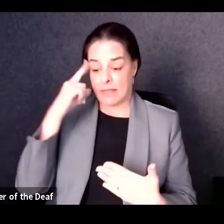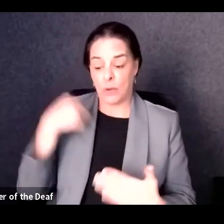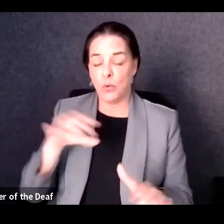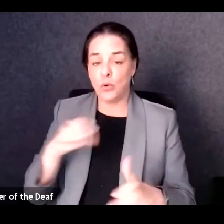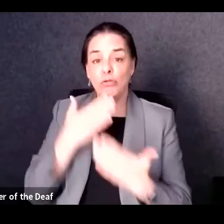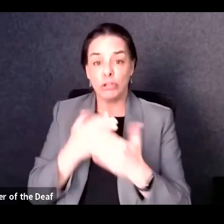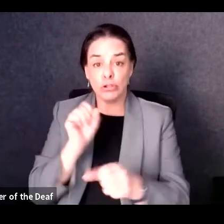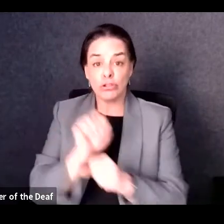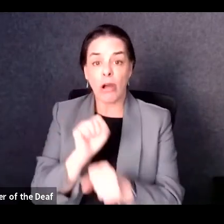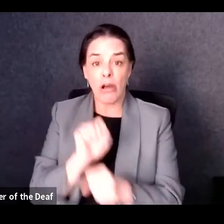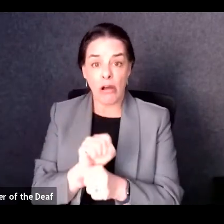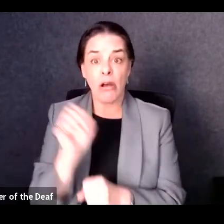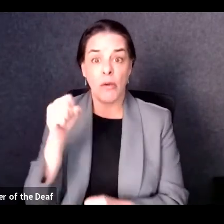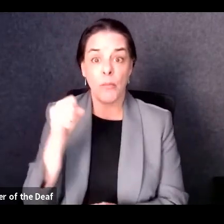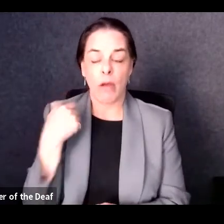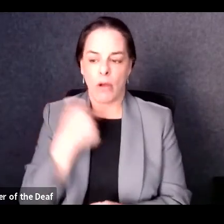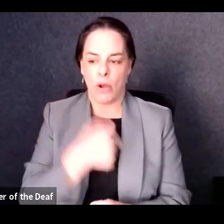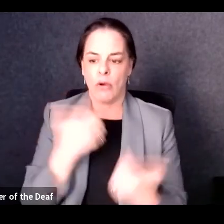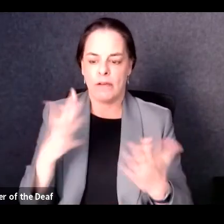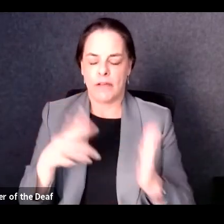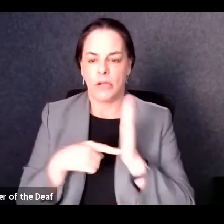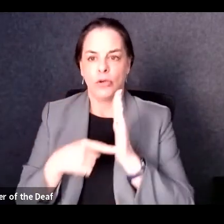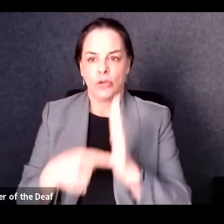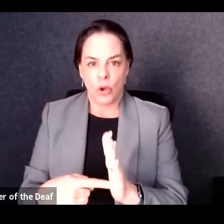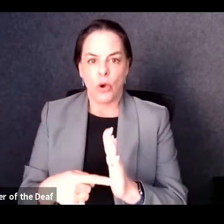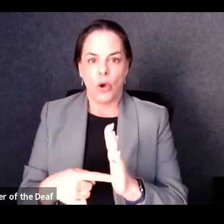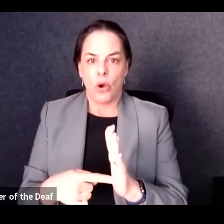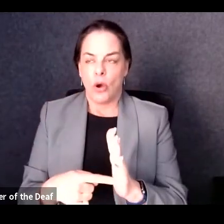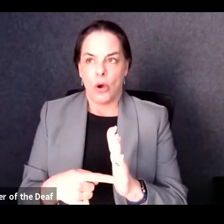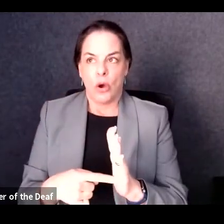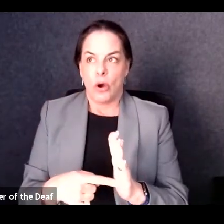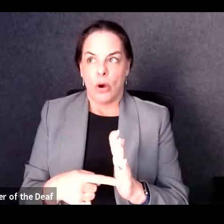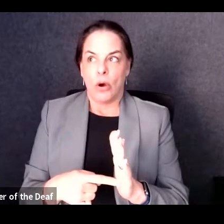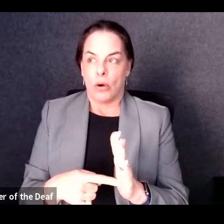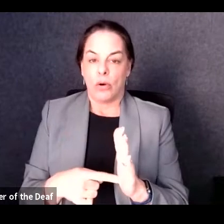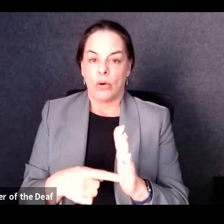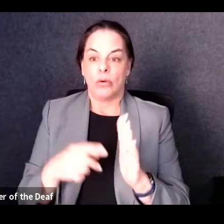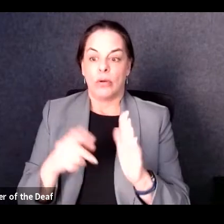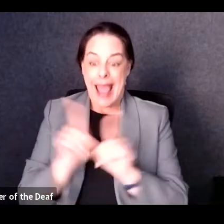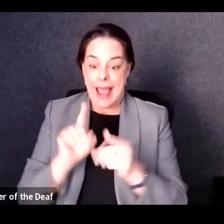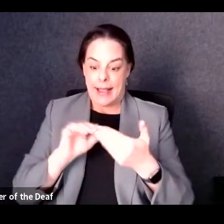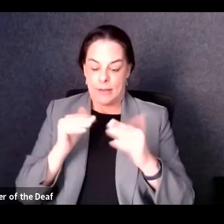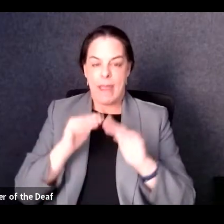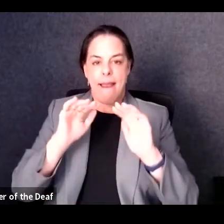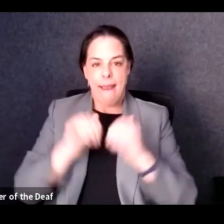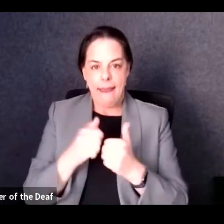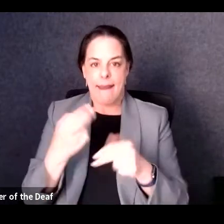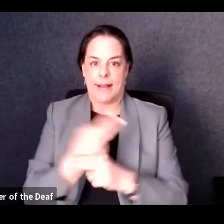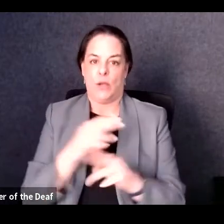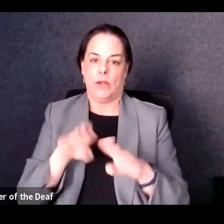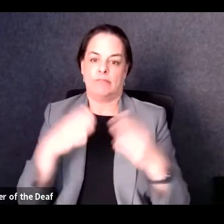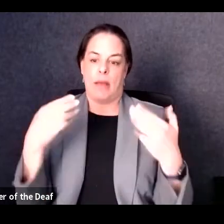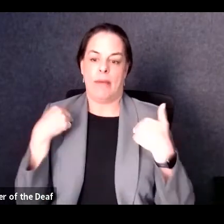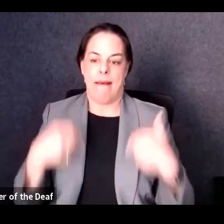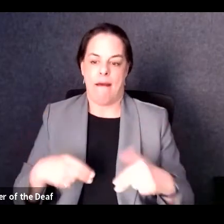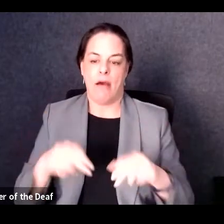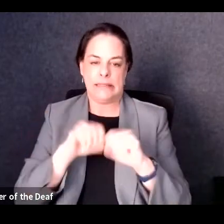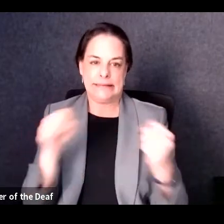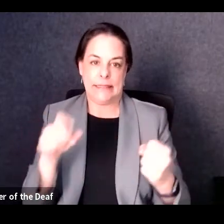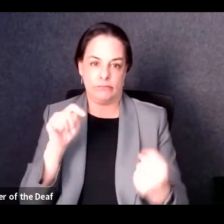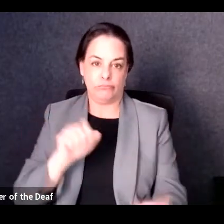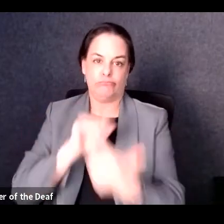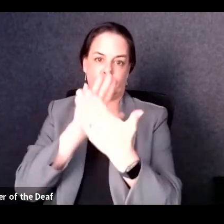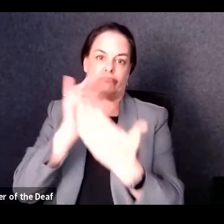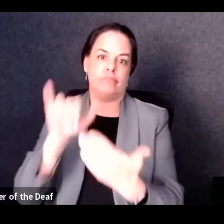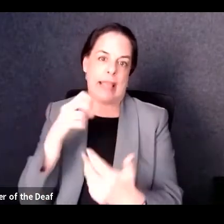really demonstrated greatly as a community how to use the public health system to address a public health issue. The public